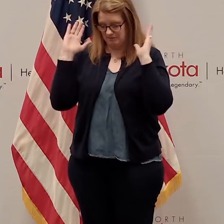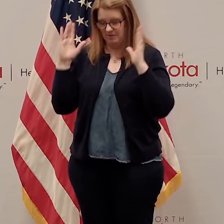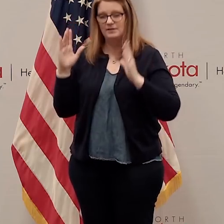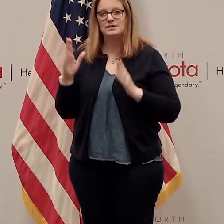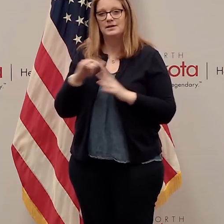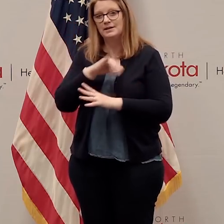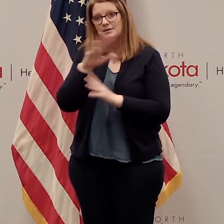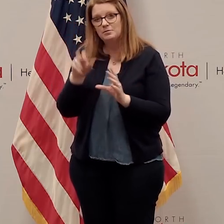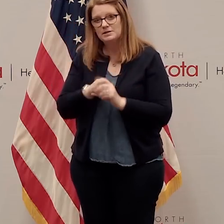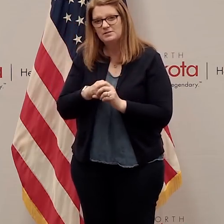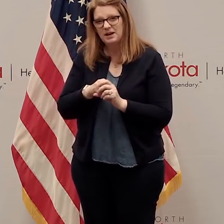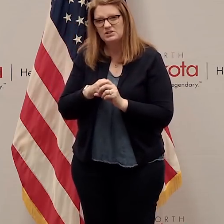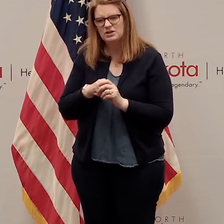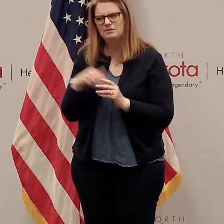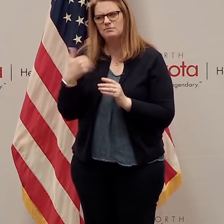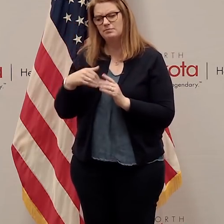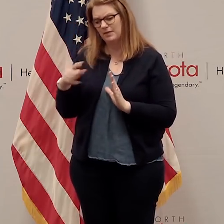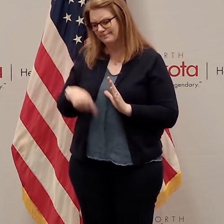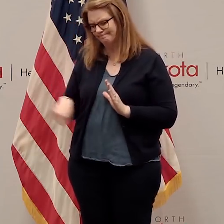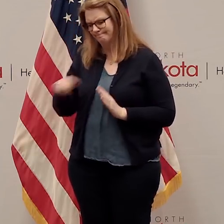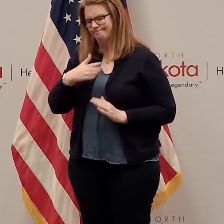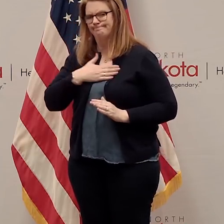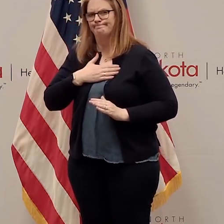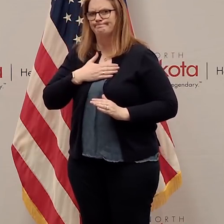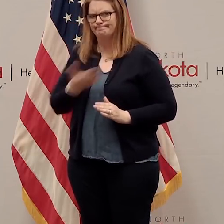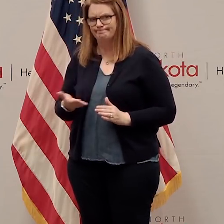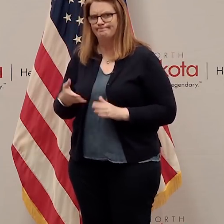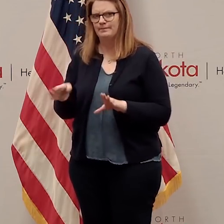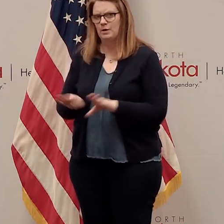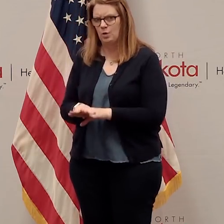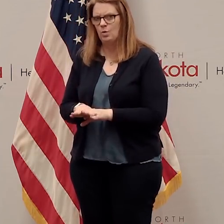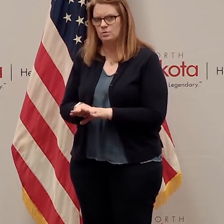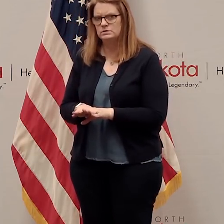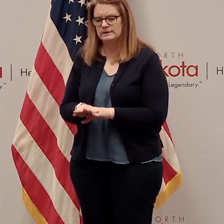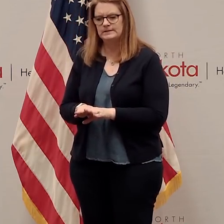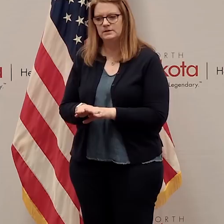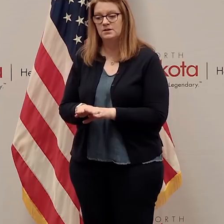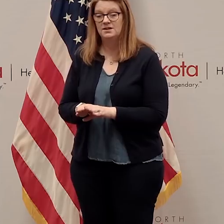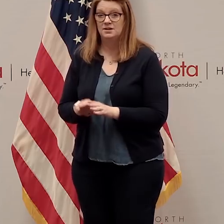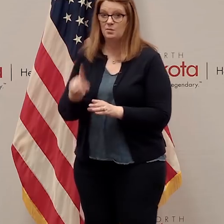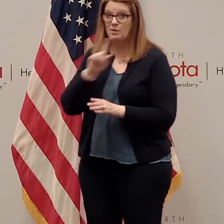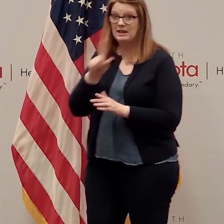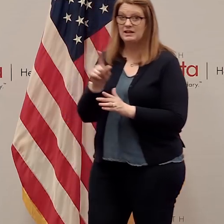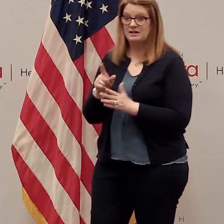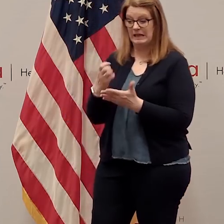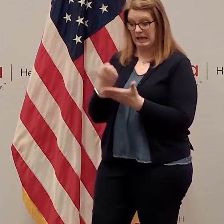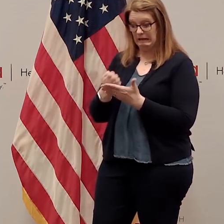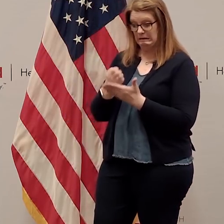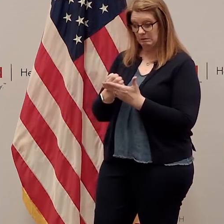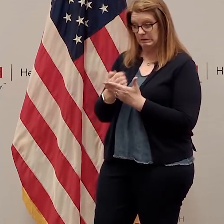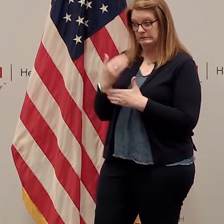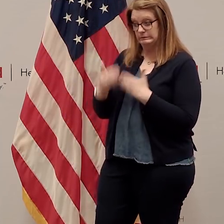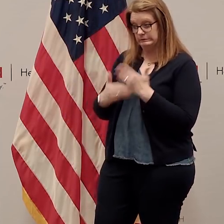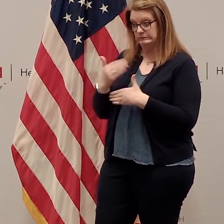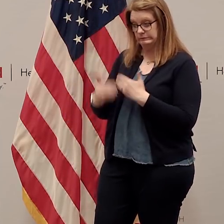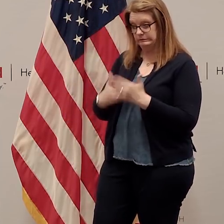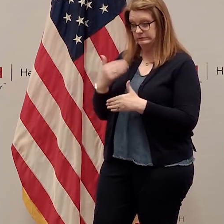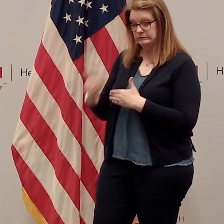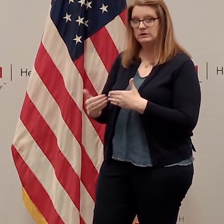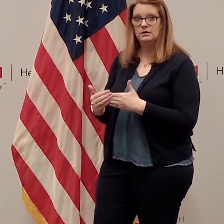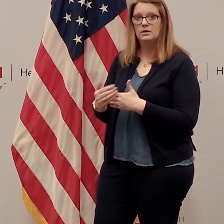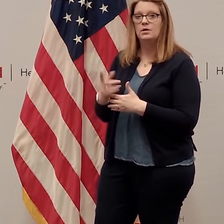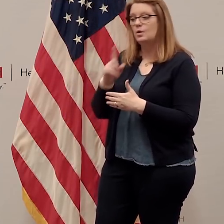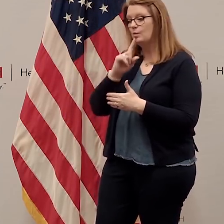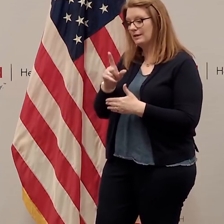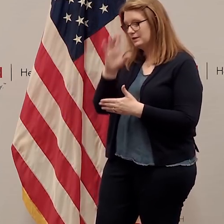that those businesses have shown. And we also, again, want to continue to work with them through economic recovery, either directly